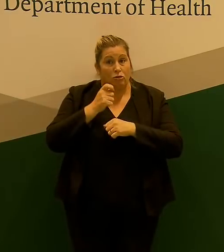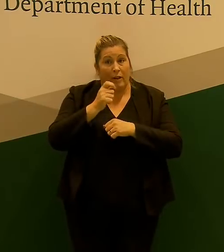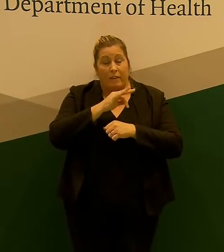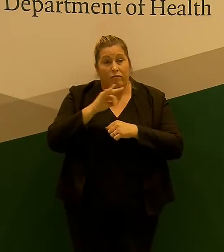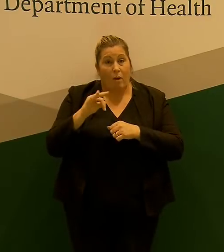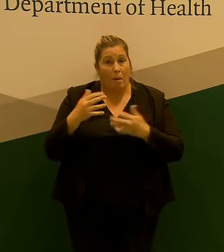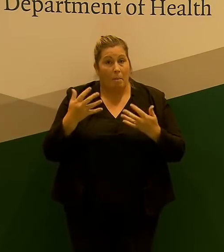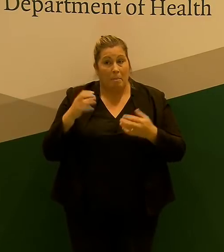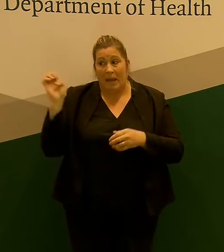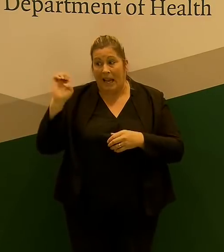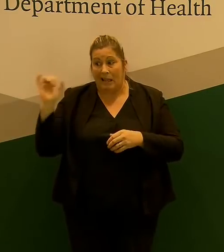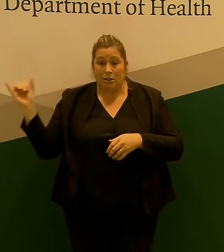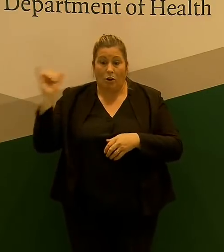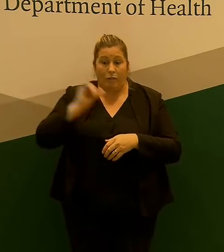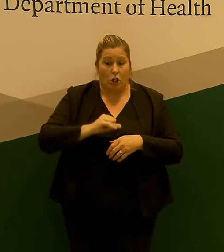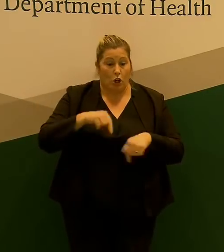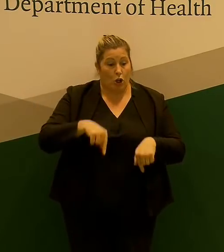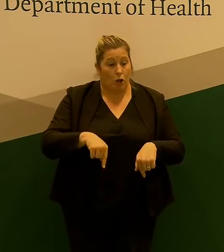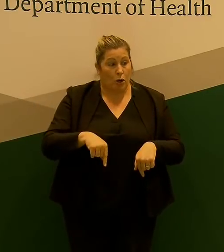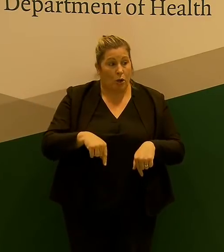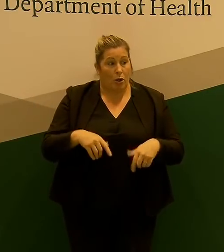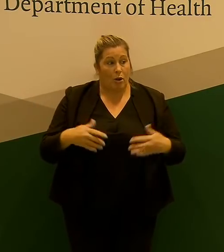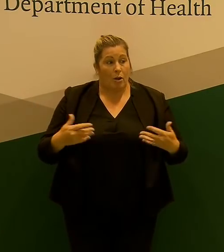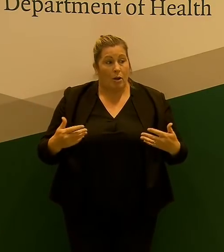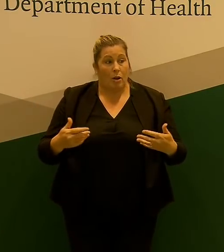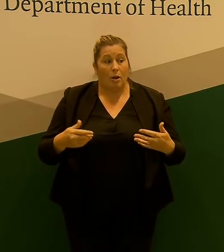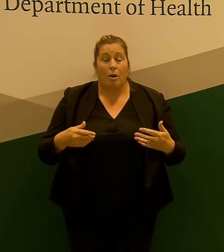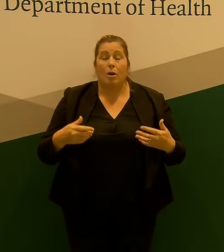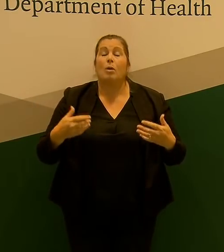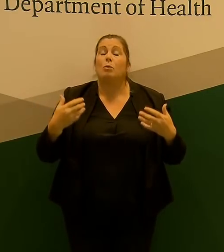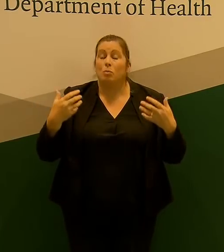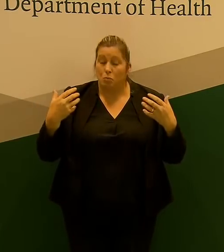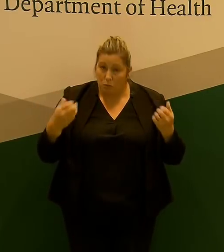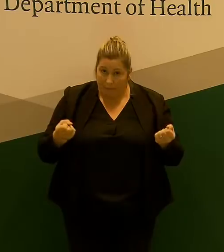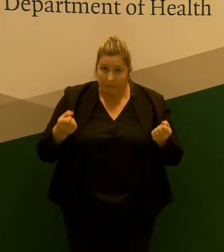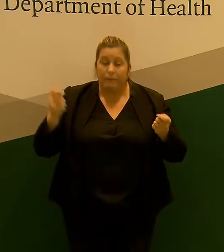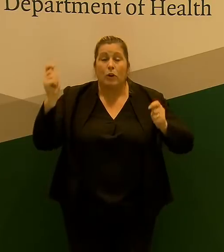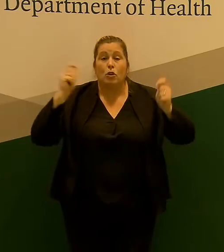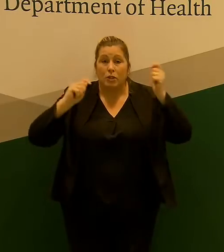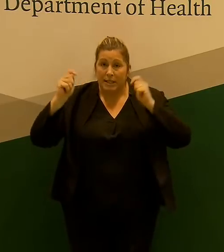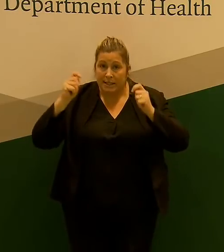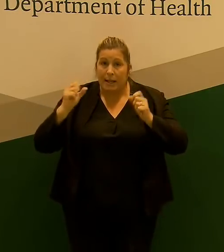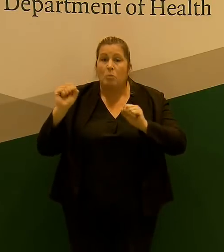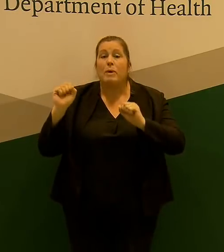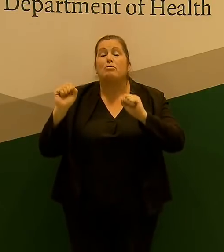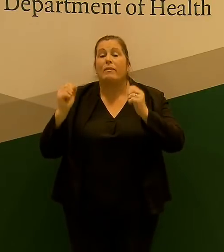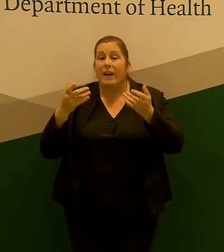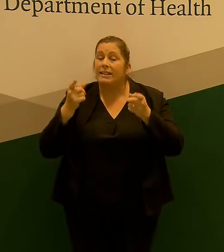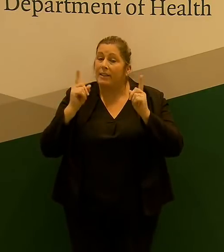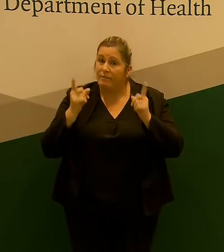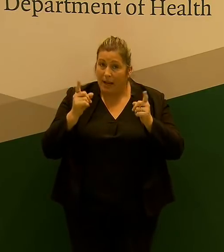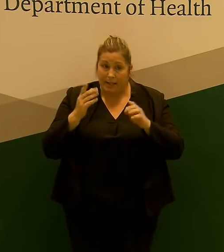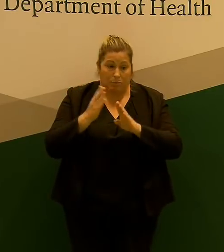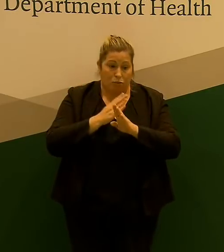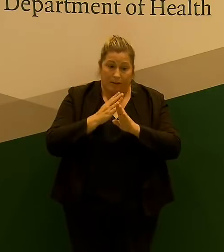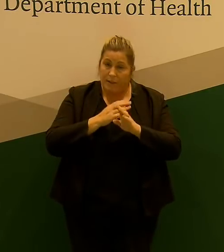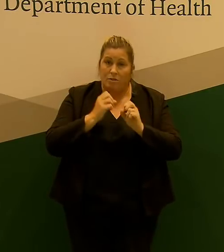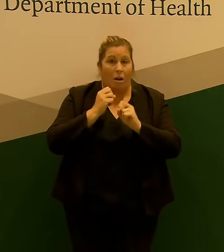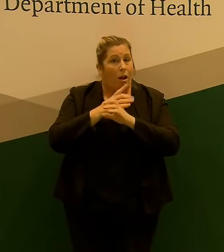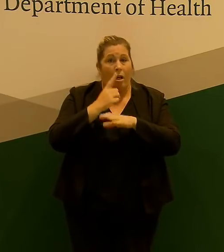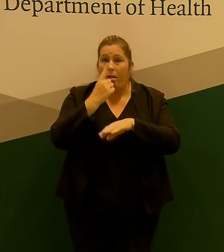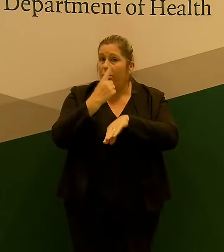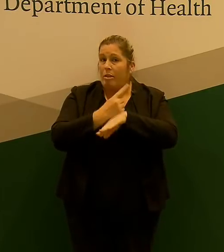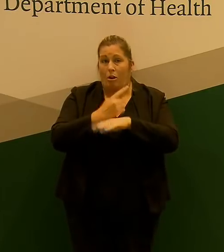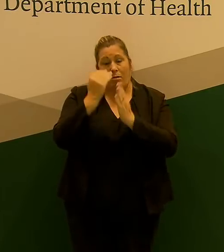from England, I suppose? We have given consideration and provided advice in relation to those matters previously. It's all set out